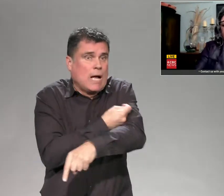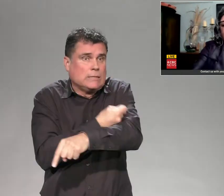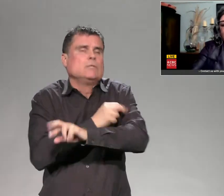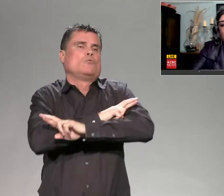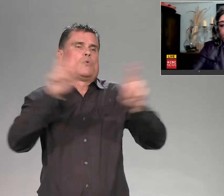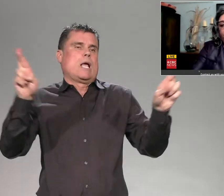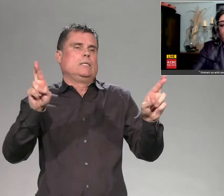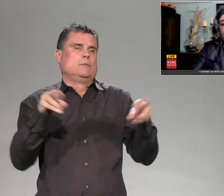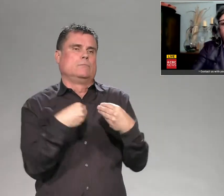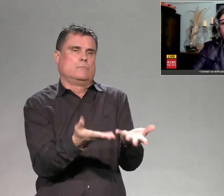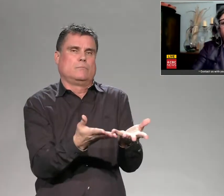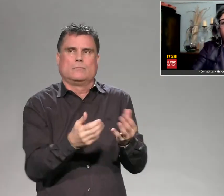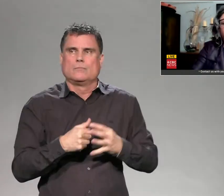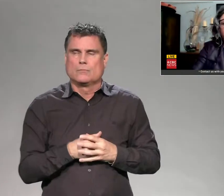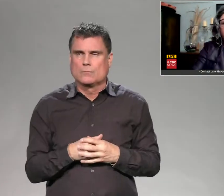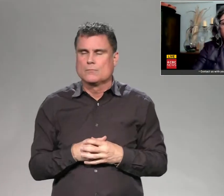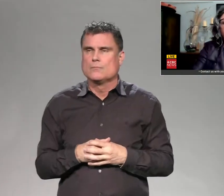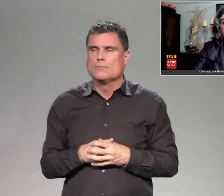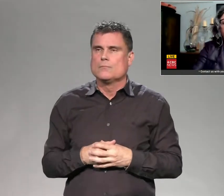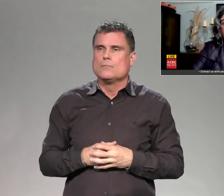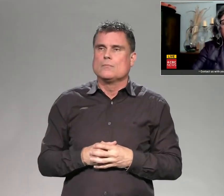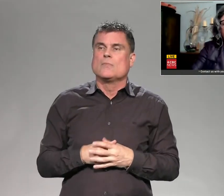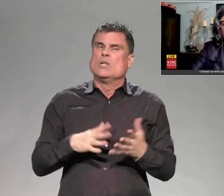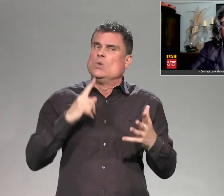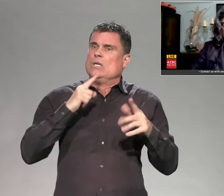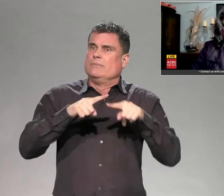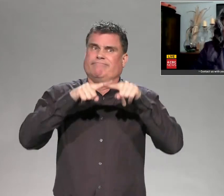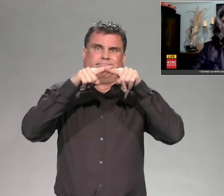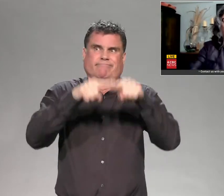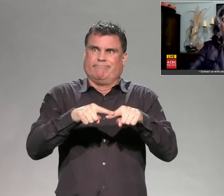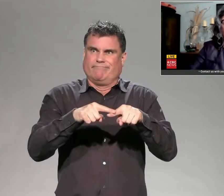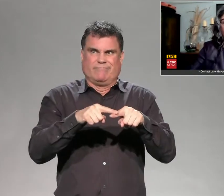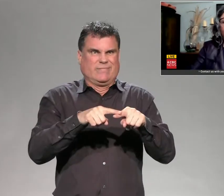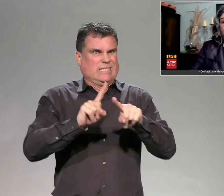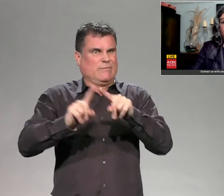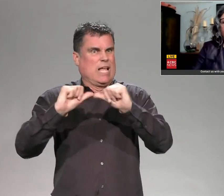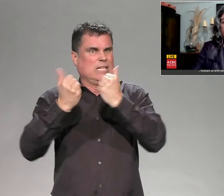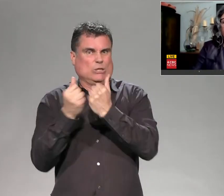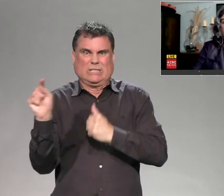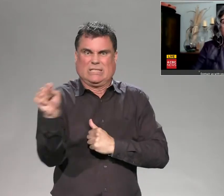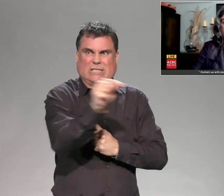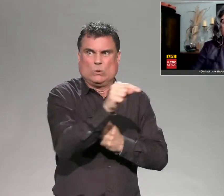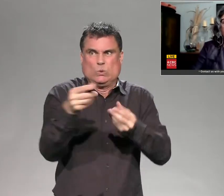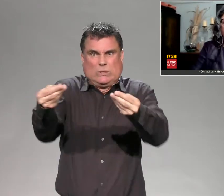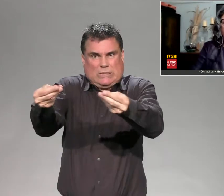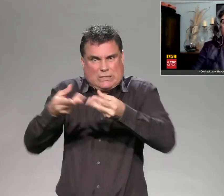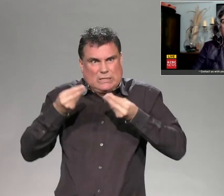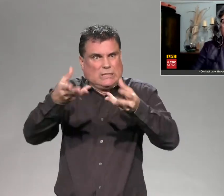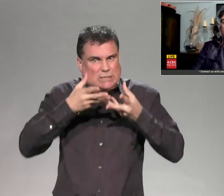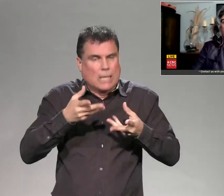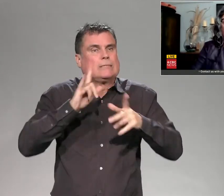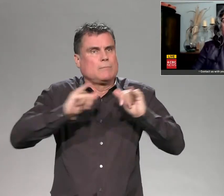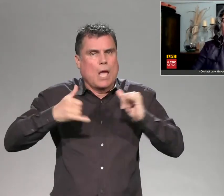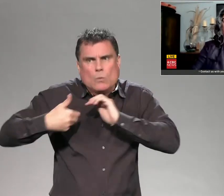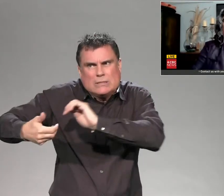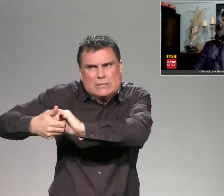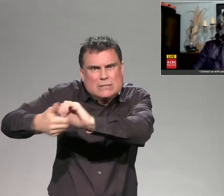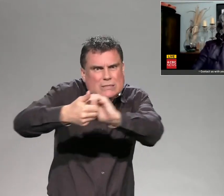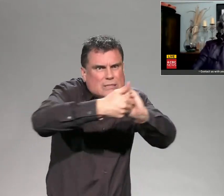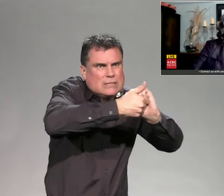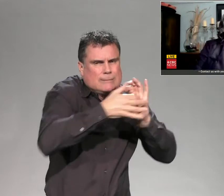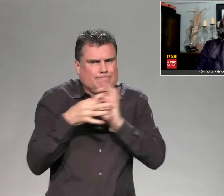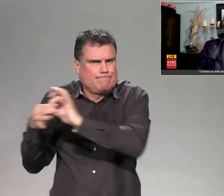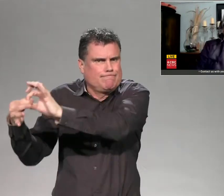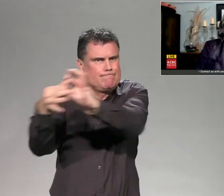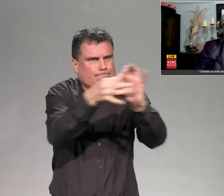possible. And we will continue to circle back to communities to find those